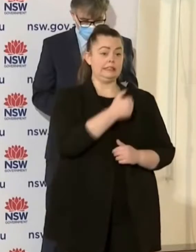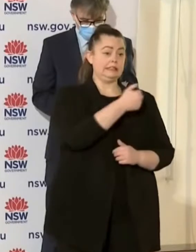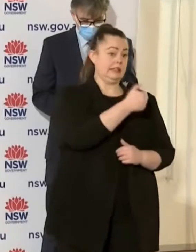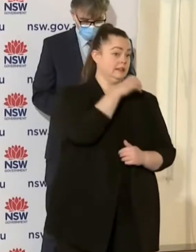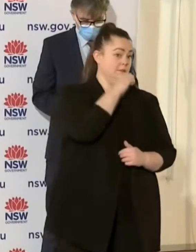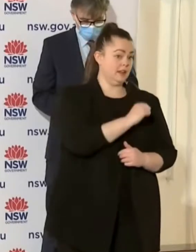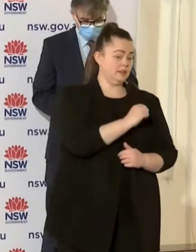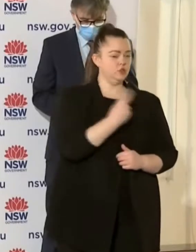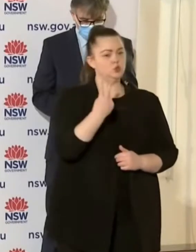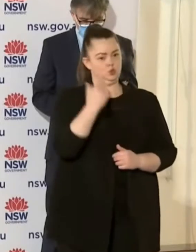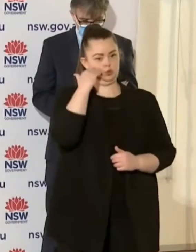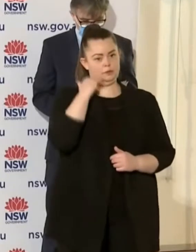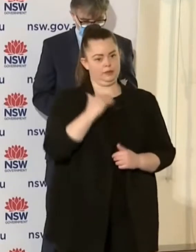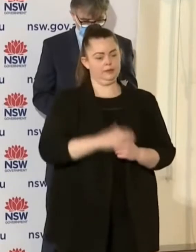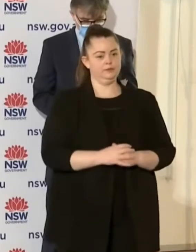2 women.